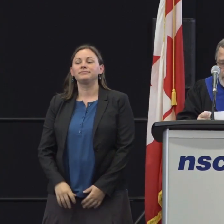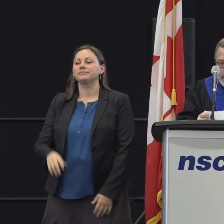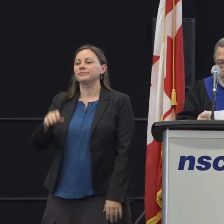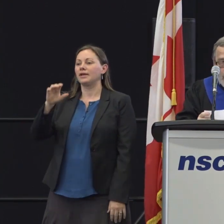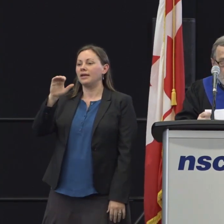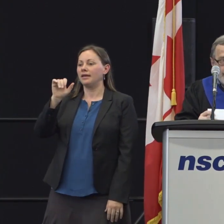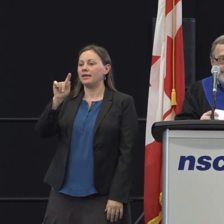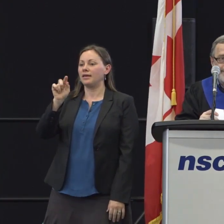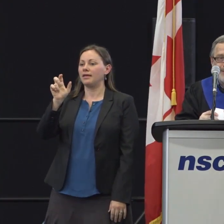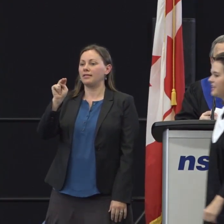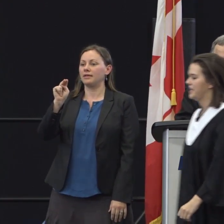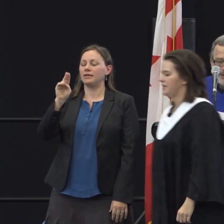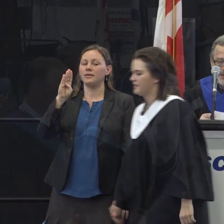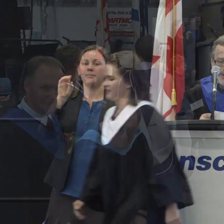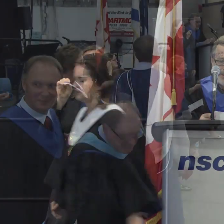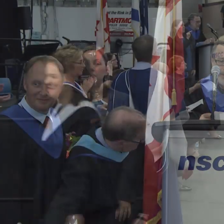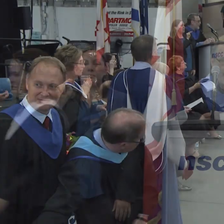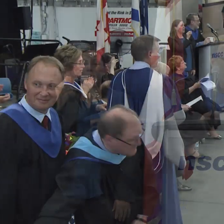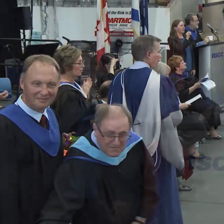Caitlin Bonamo.